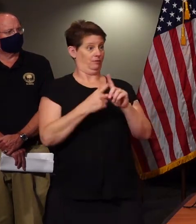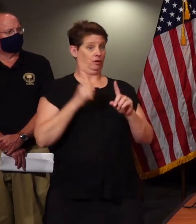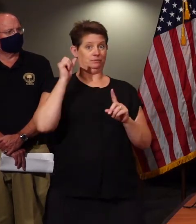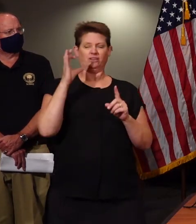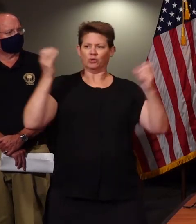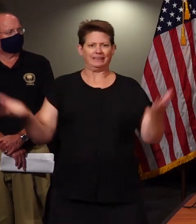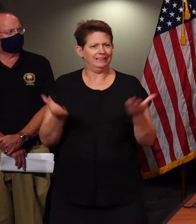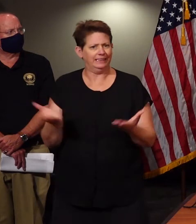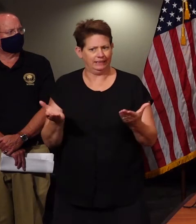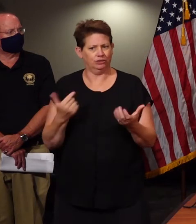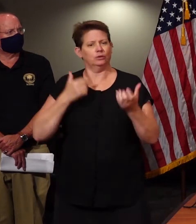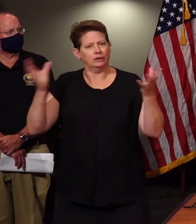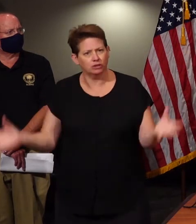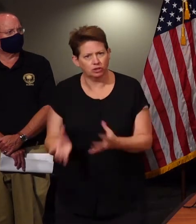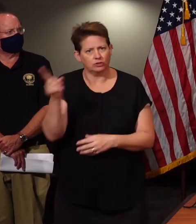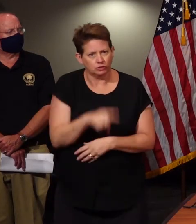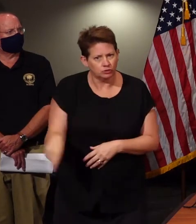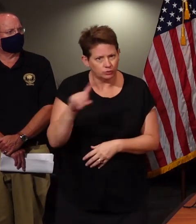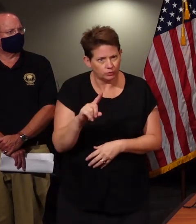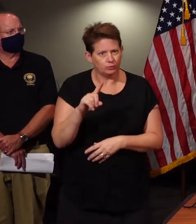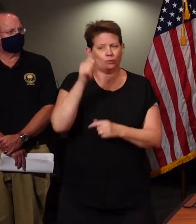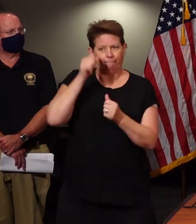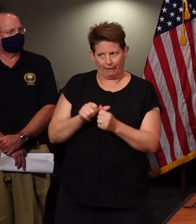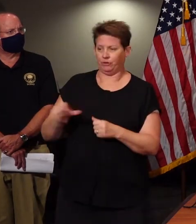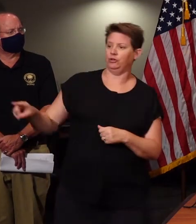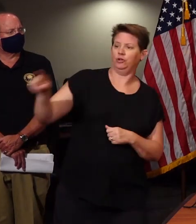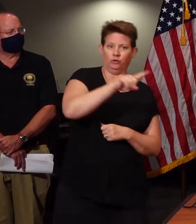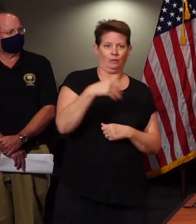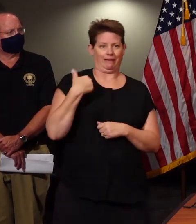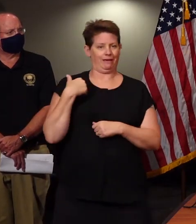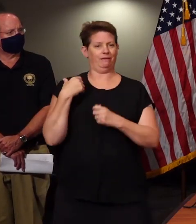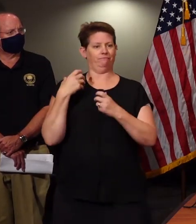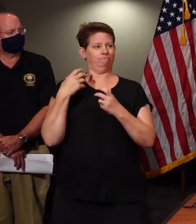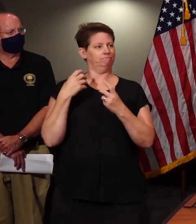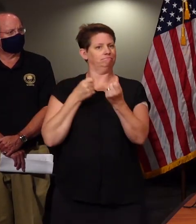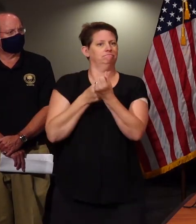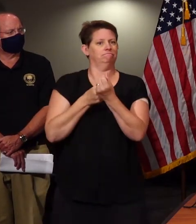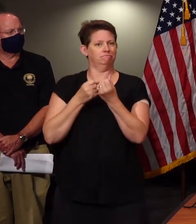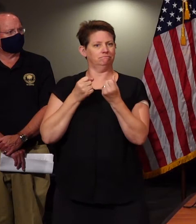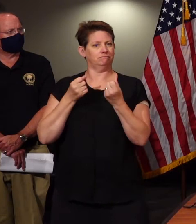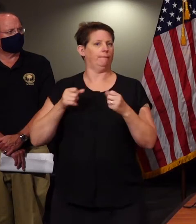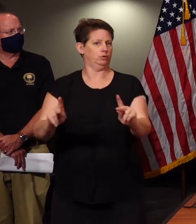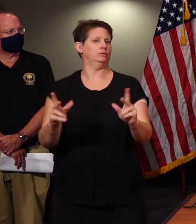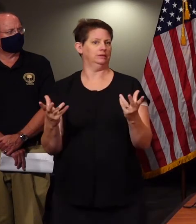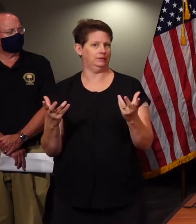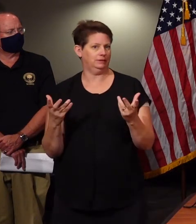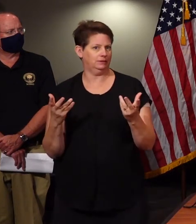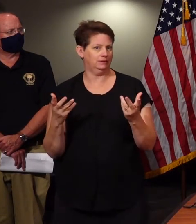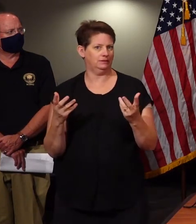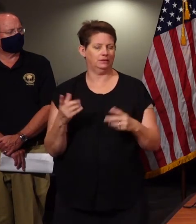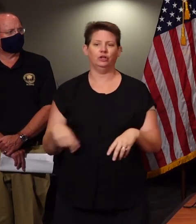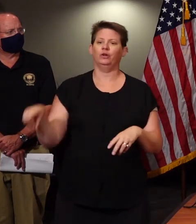to remember, all of us, that we have a voice. You have the opportunity to